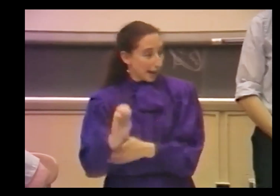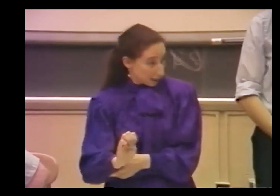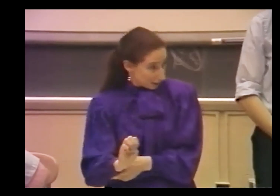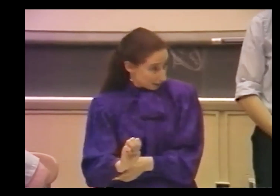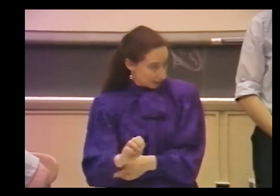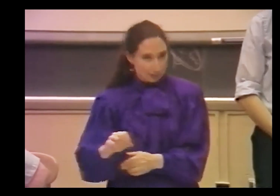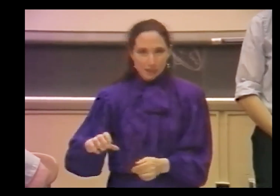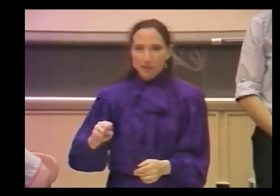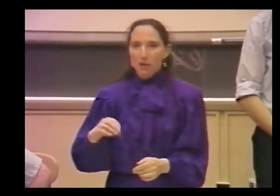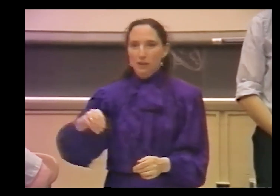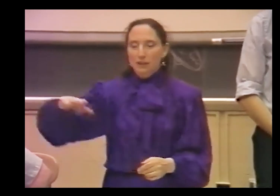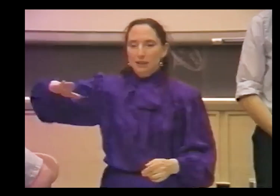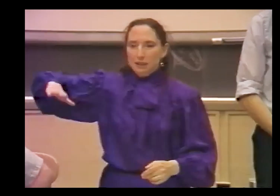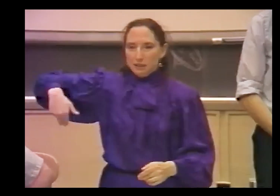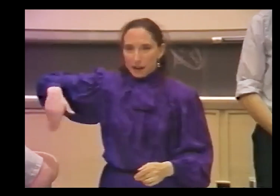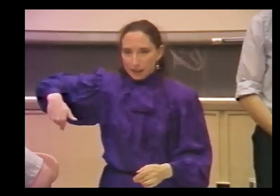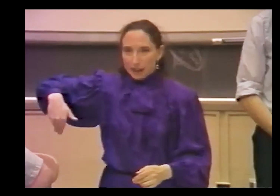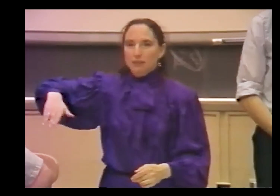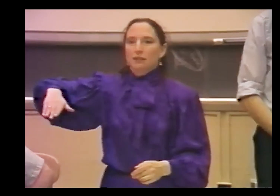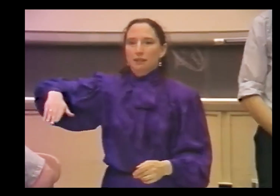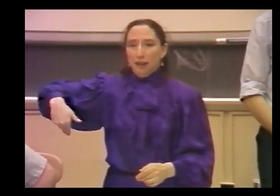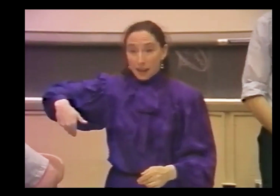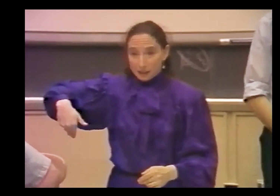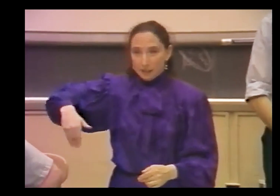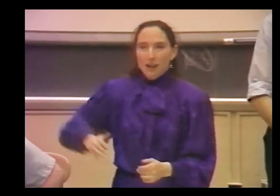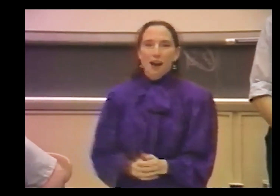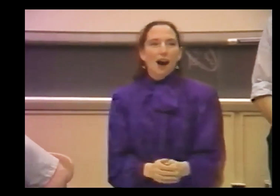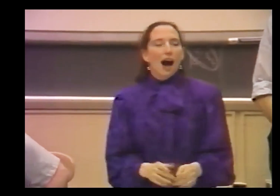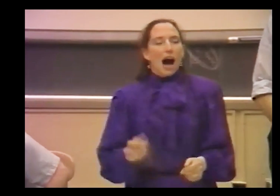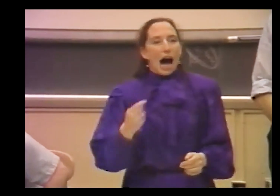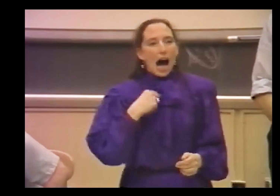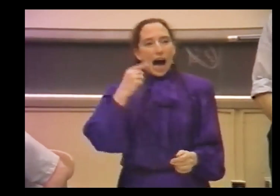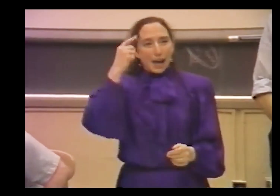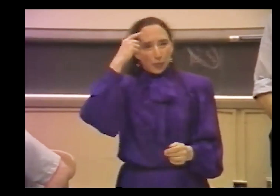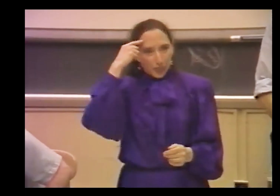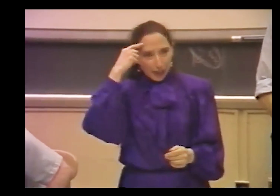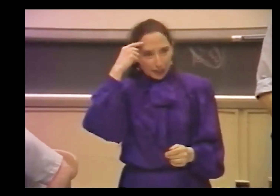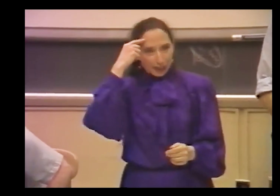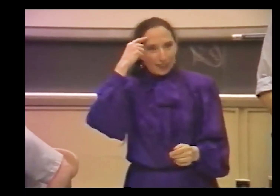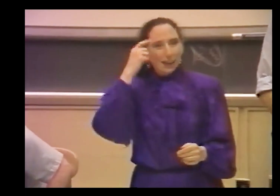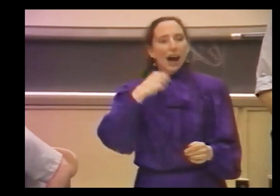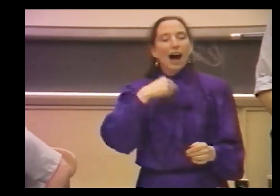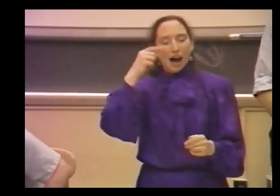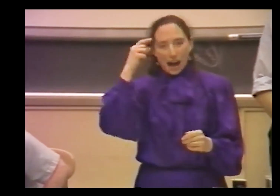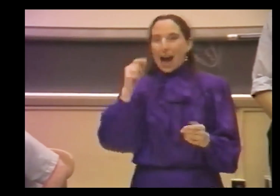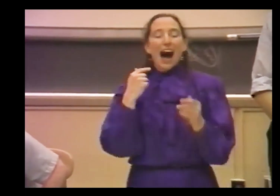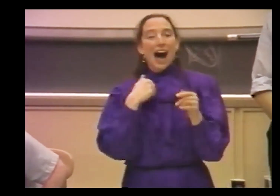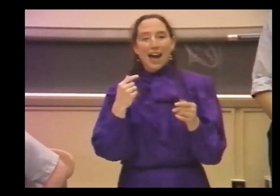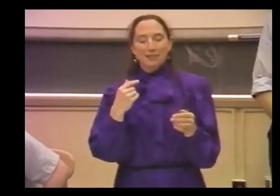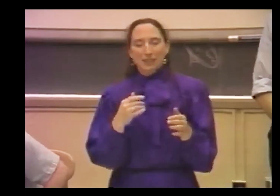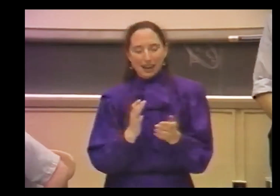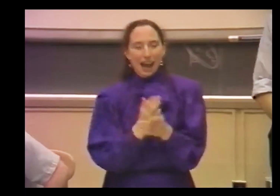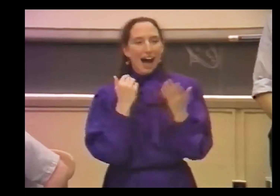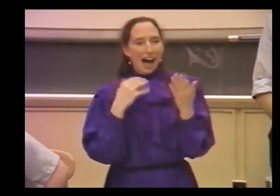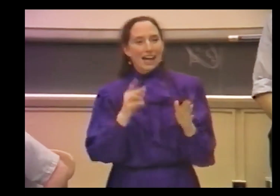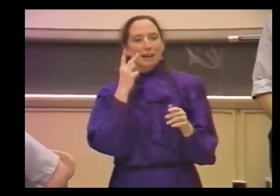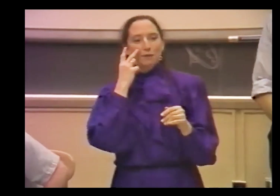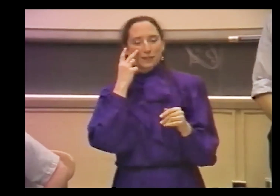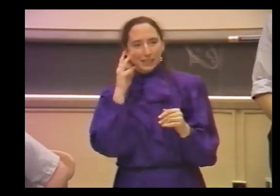late, so that not yet, late. I think I have